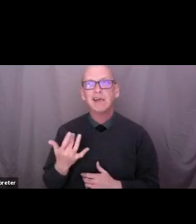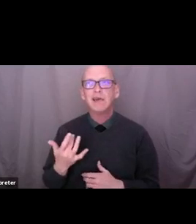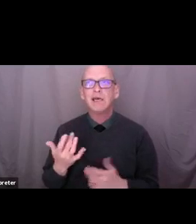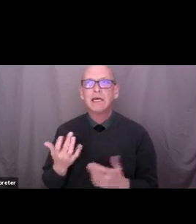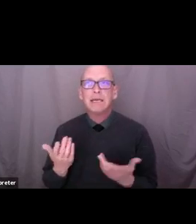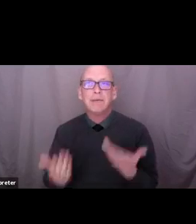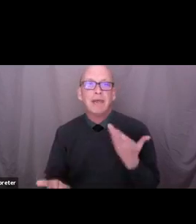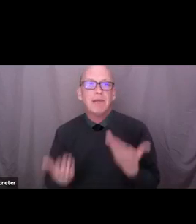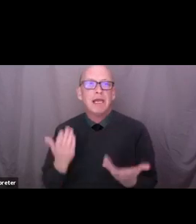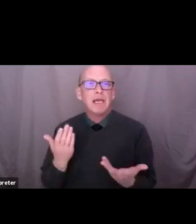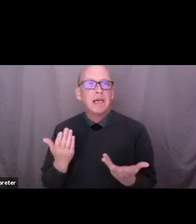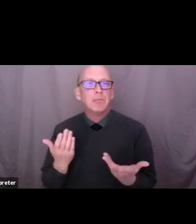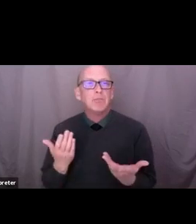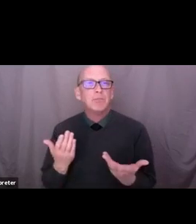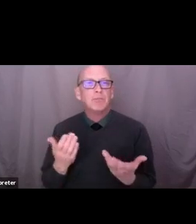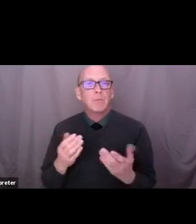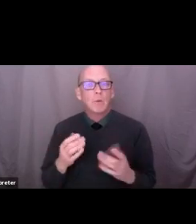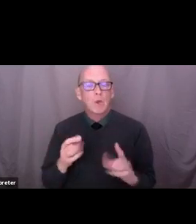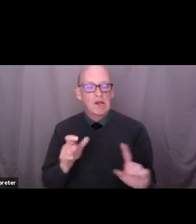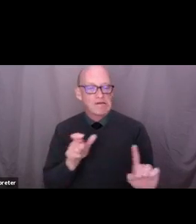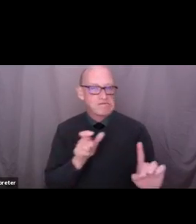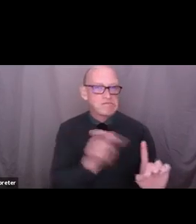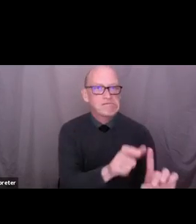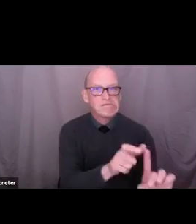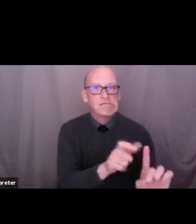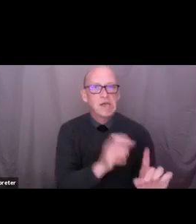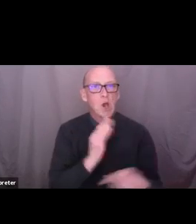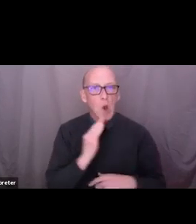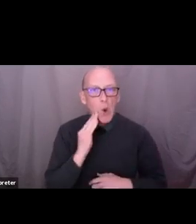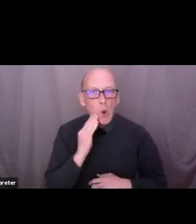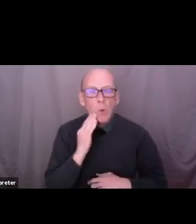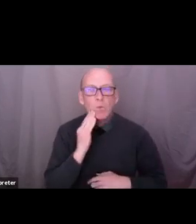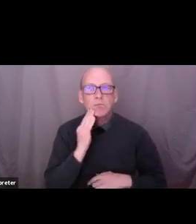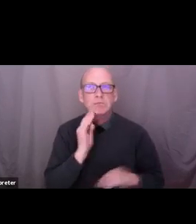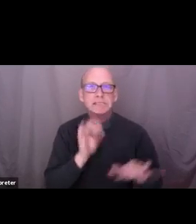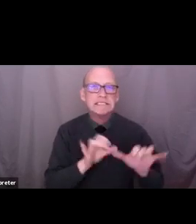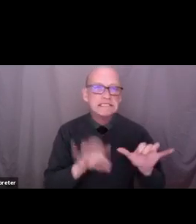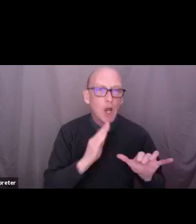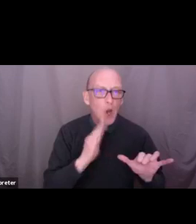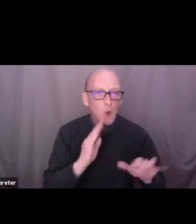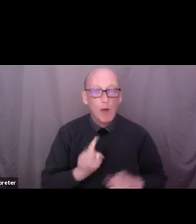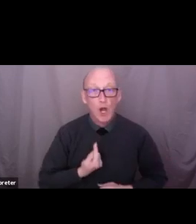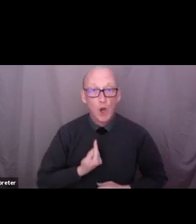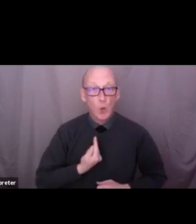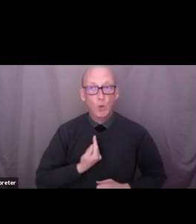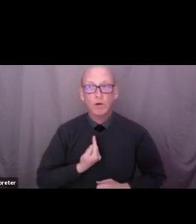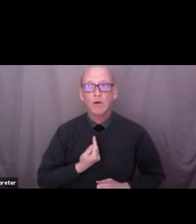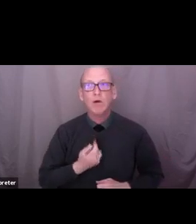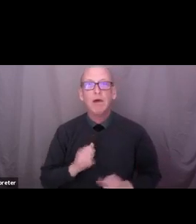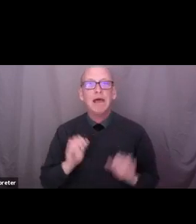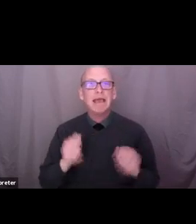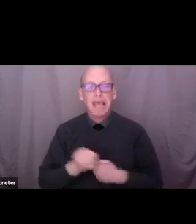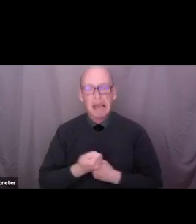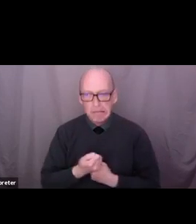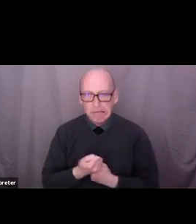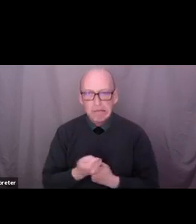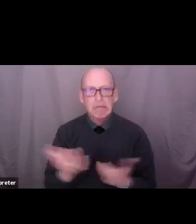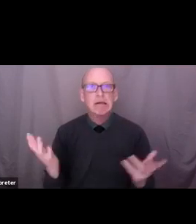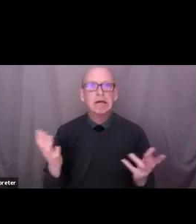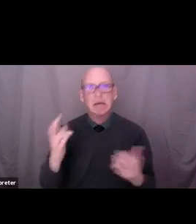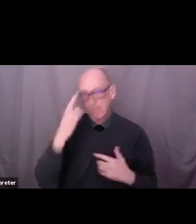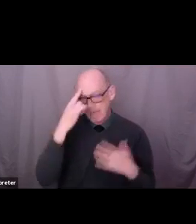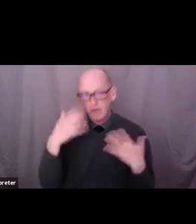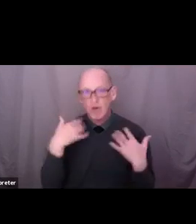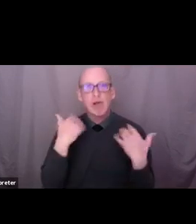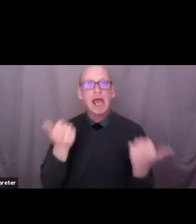perhaps quarantined at home or isolating at home, either alone, which can exacerbate mental health